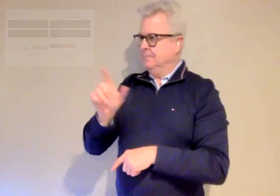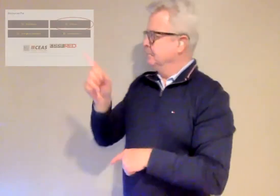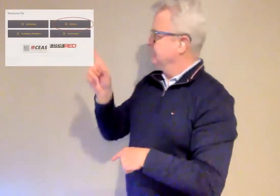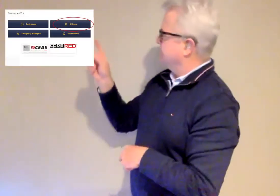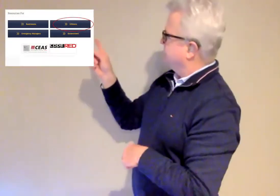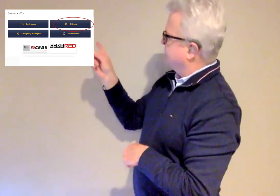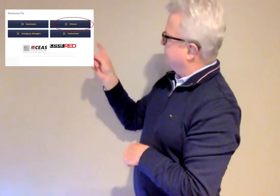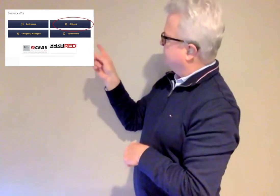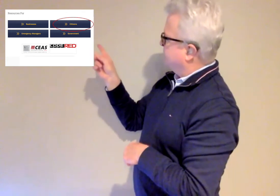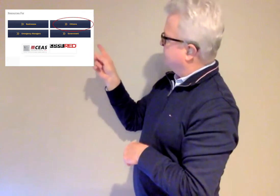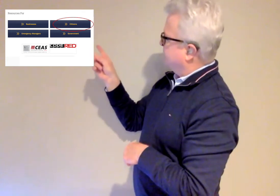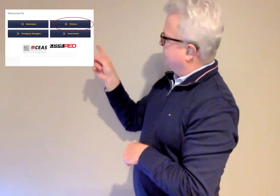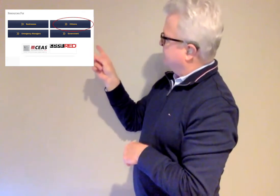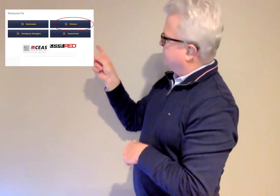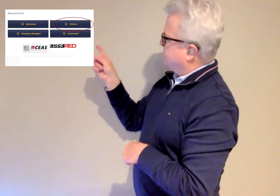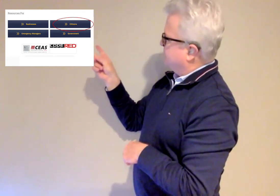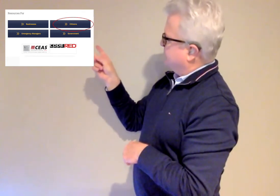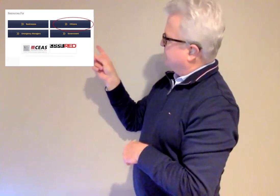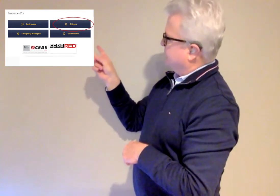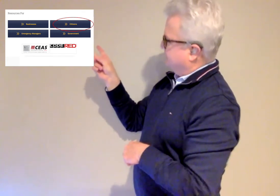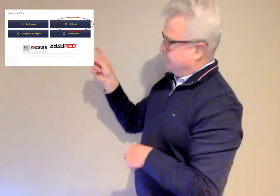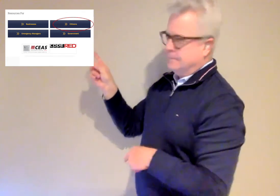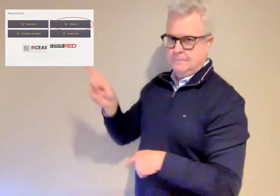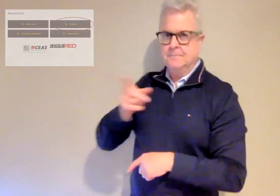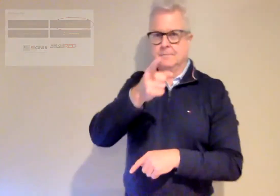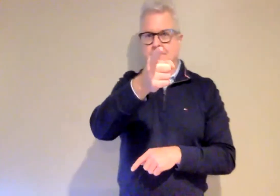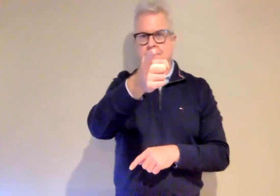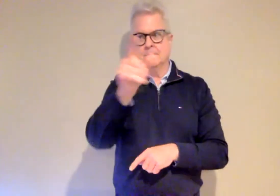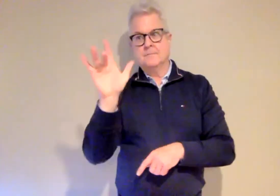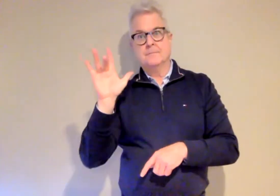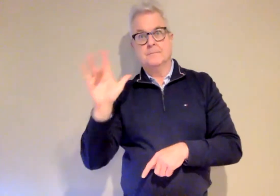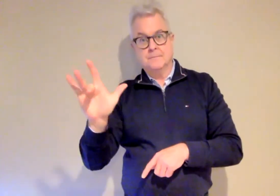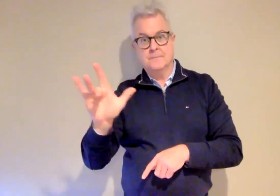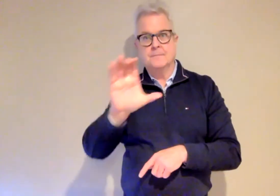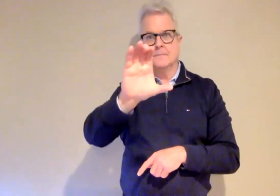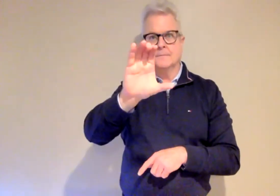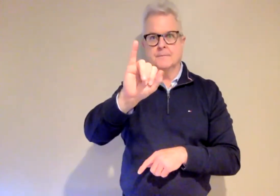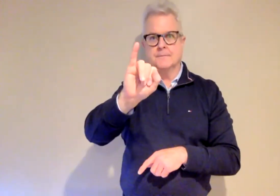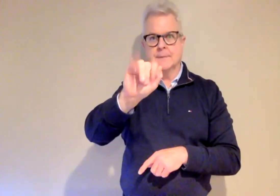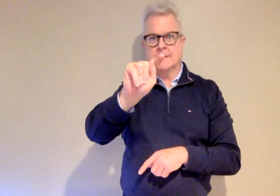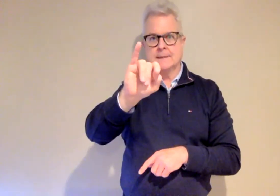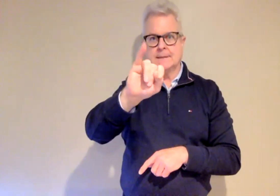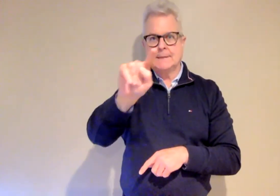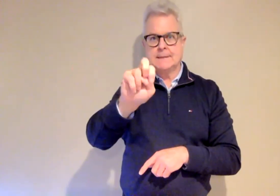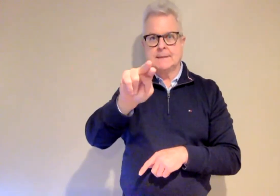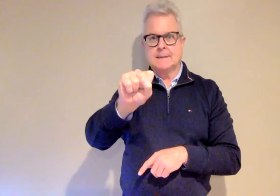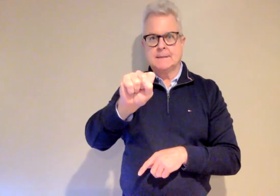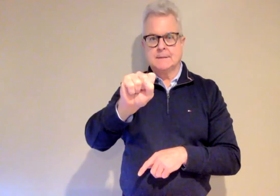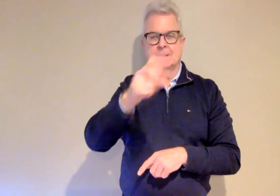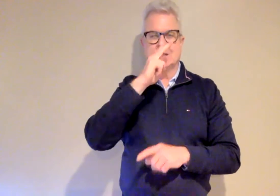bottom, pull this up, and you will see a section like this. When you click on that link, it'll